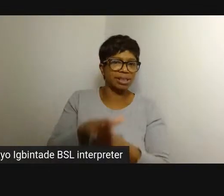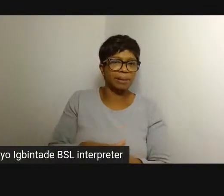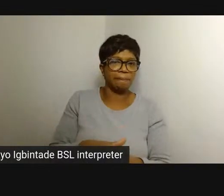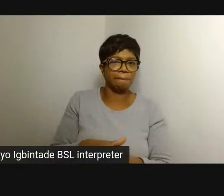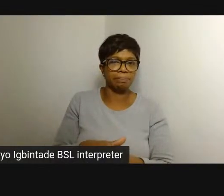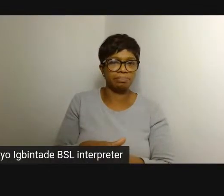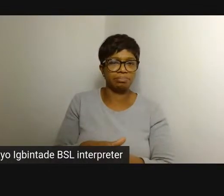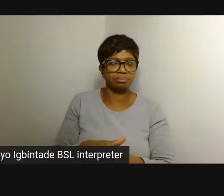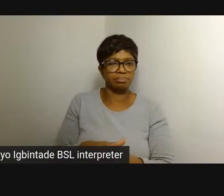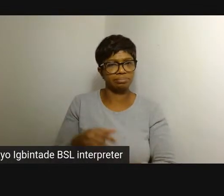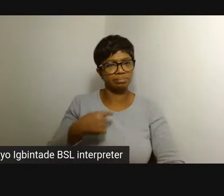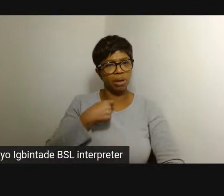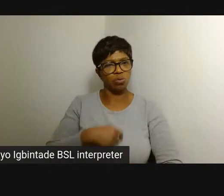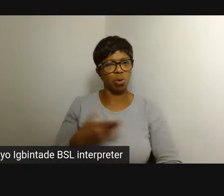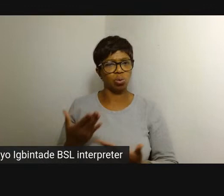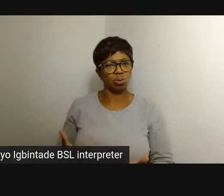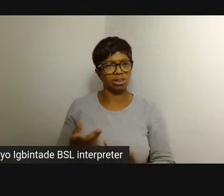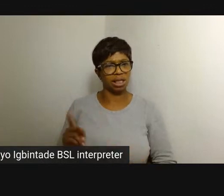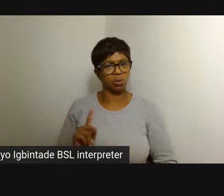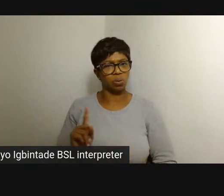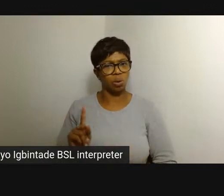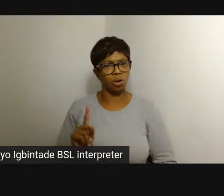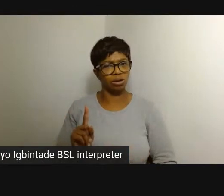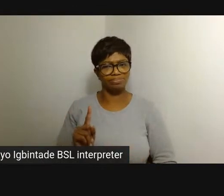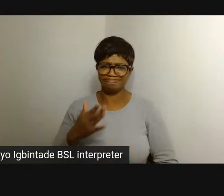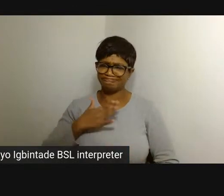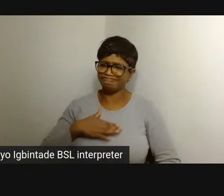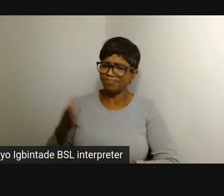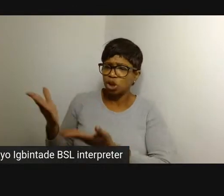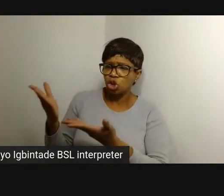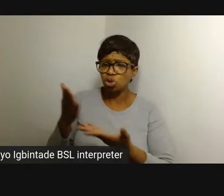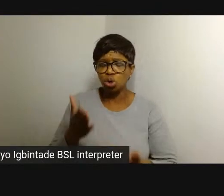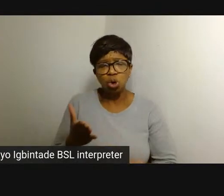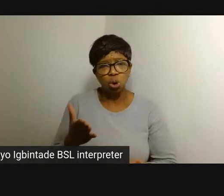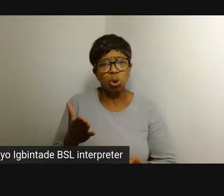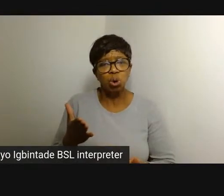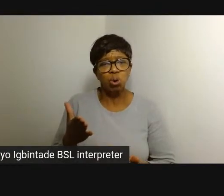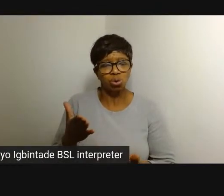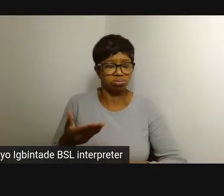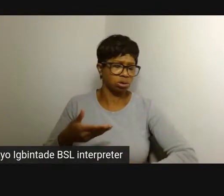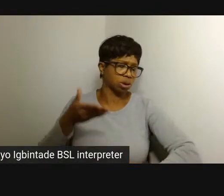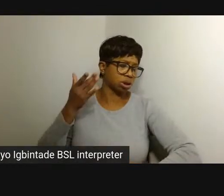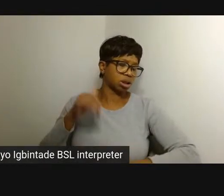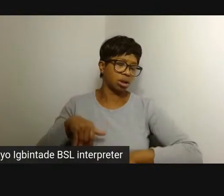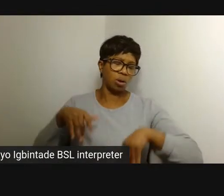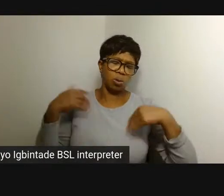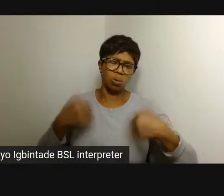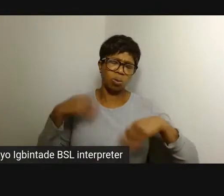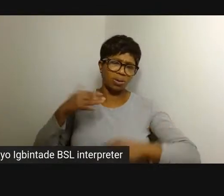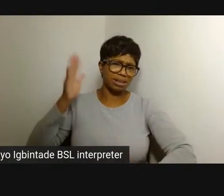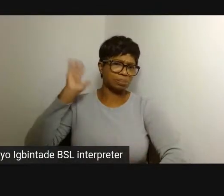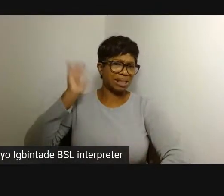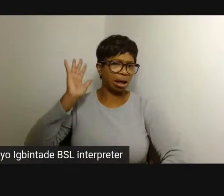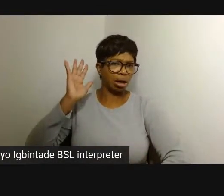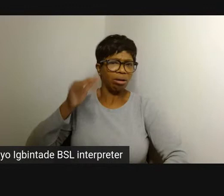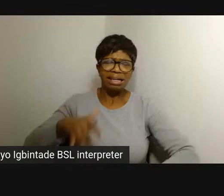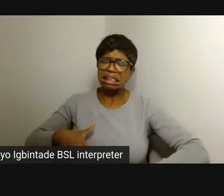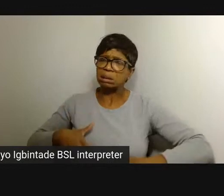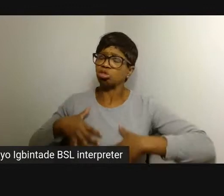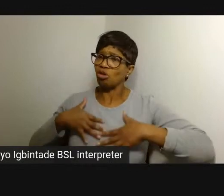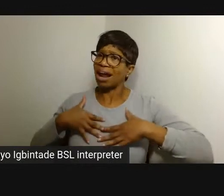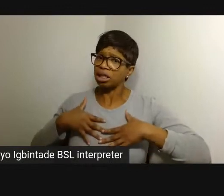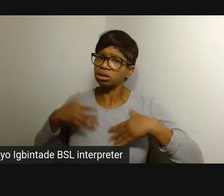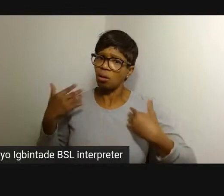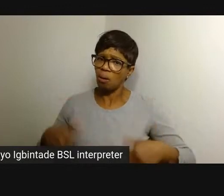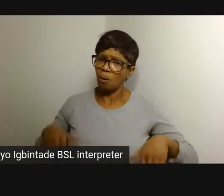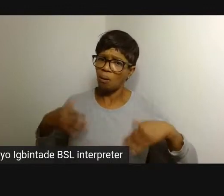My role today is, of course, to introduce our esteemed speaker, an inspiration, and